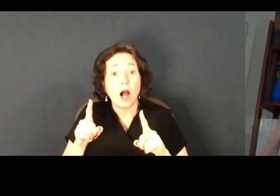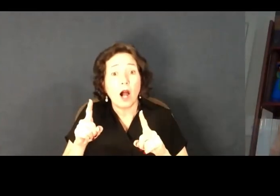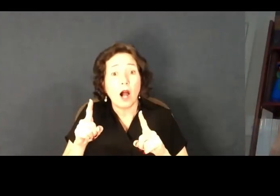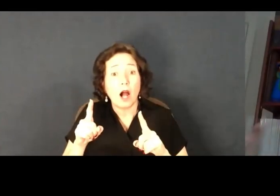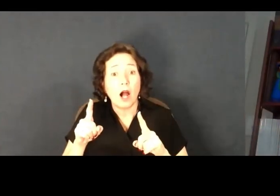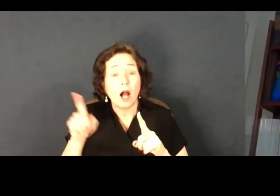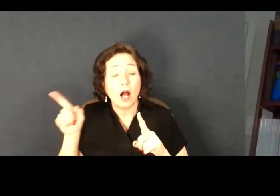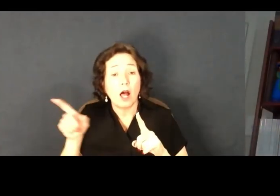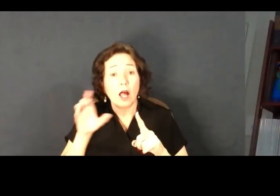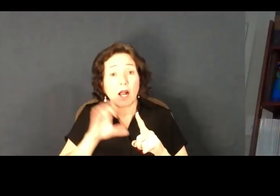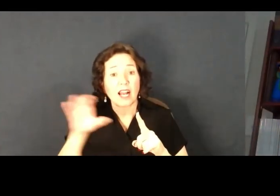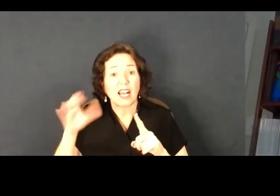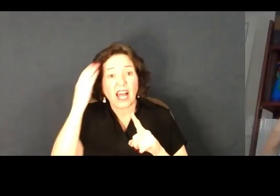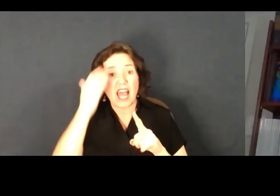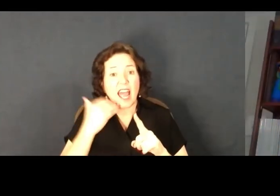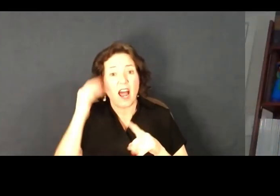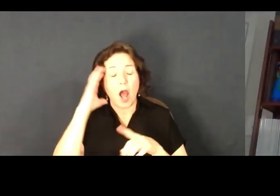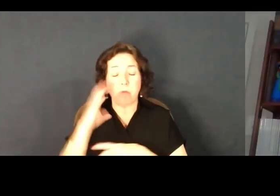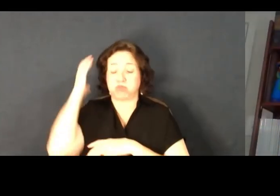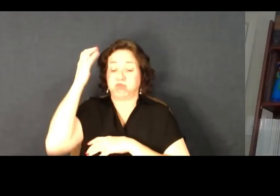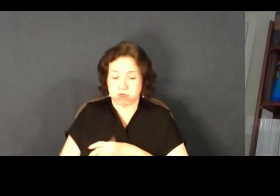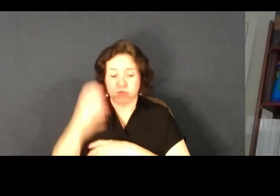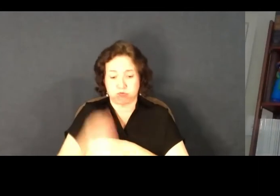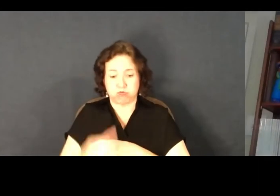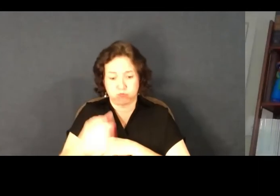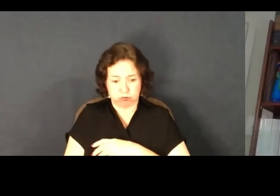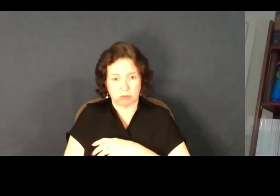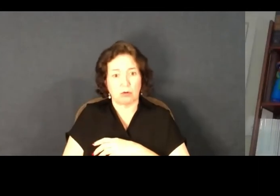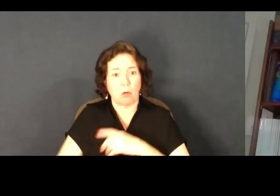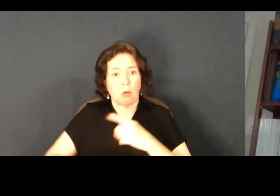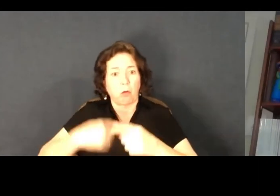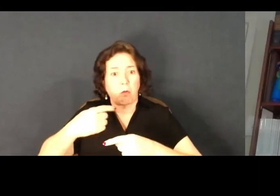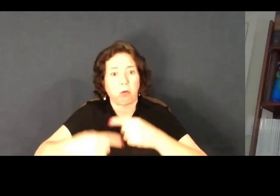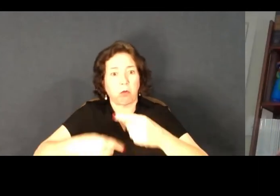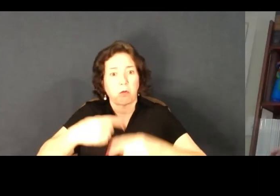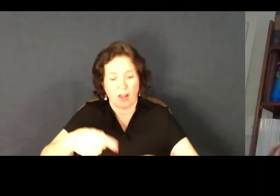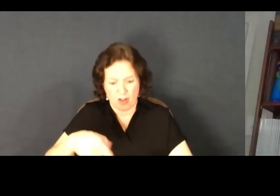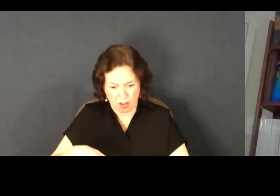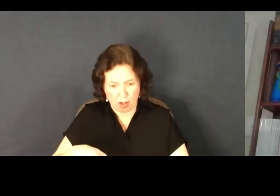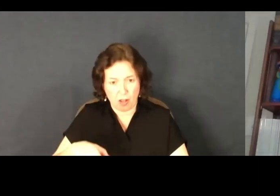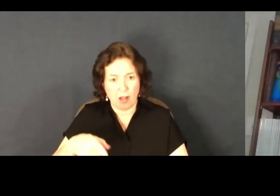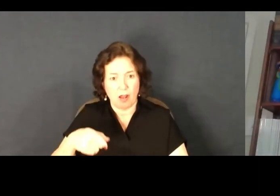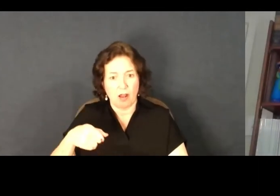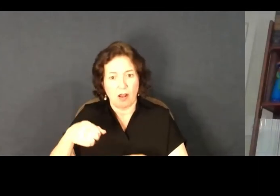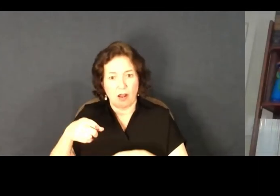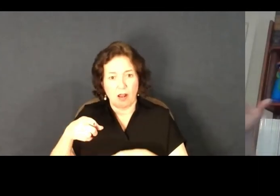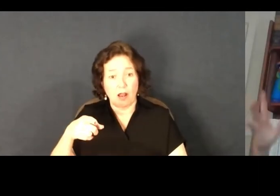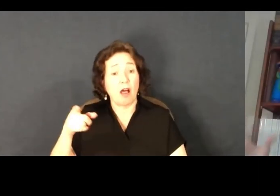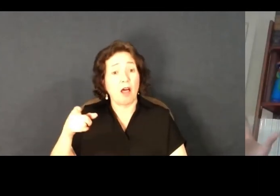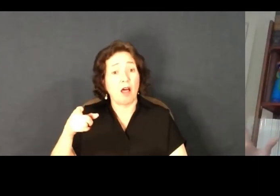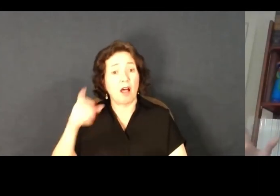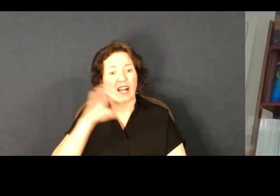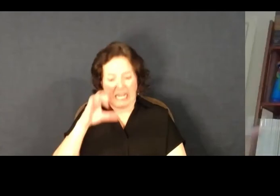off came his head. It fell right on the floor, and there was Clickety-Clack looking down and